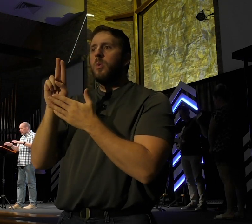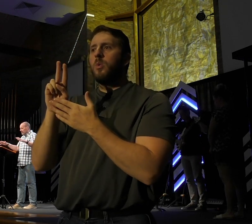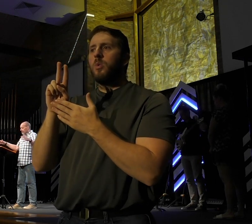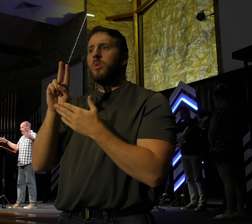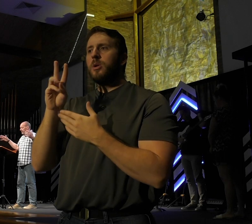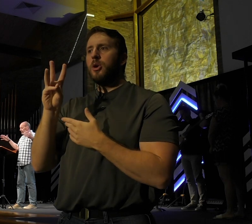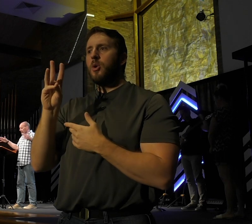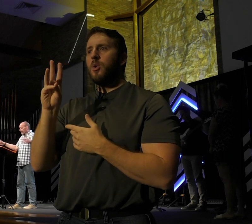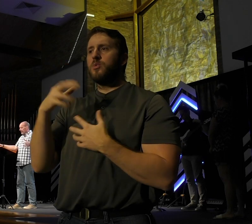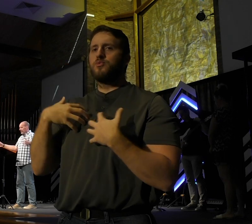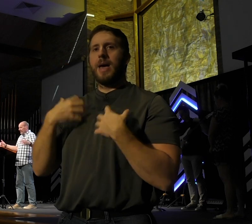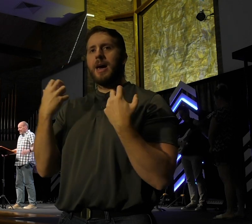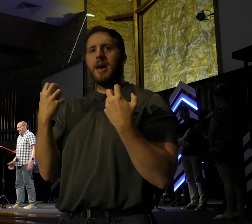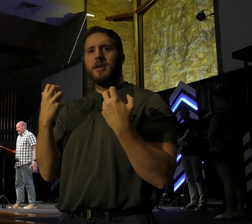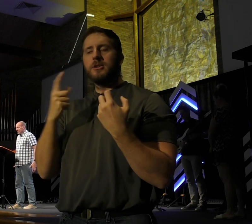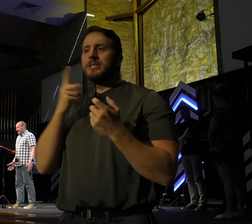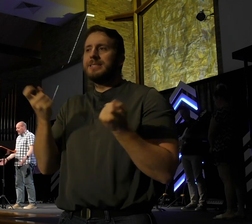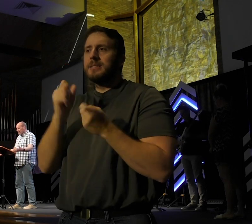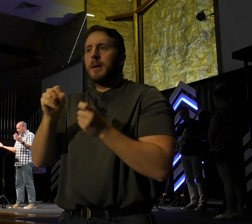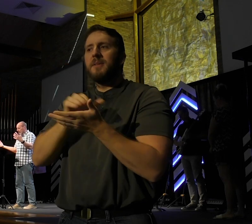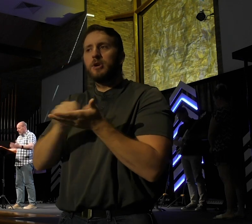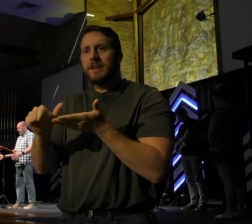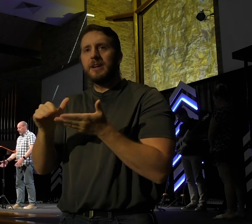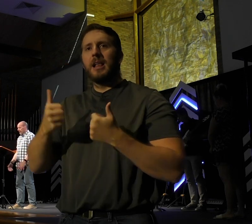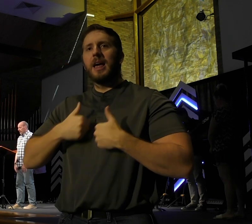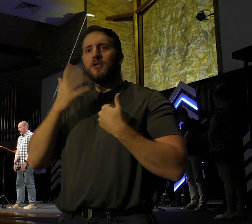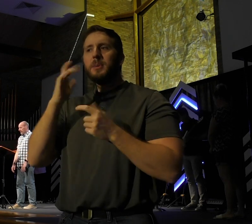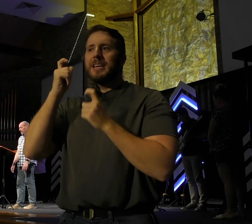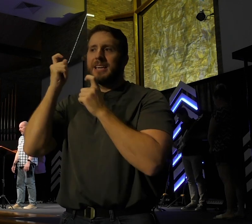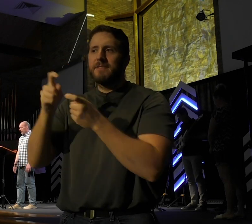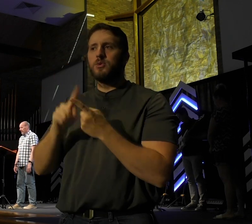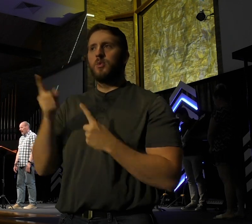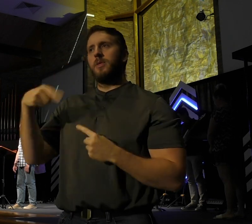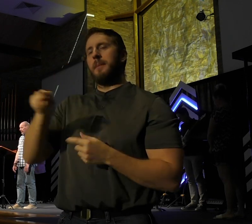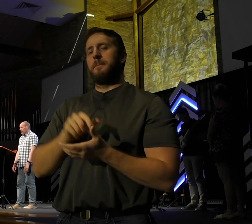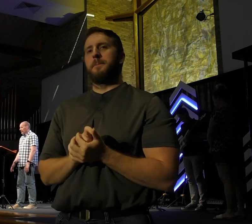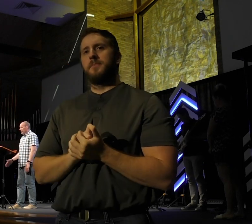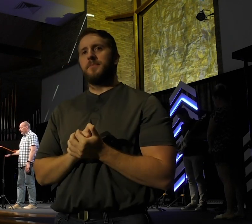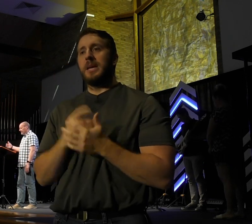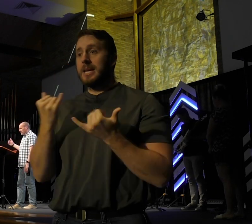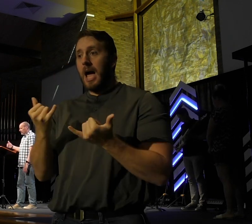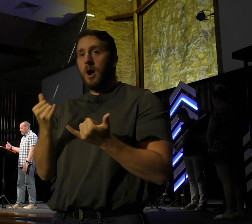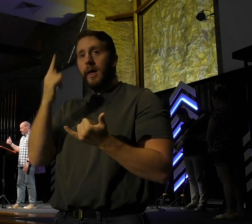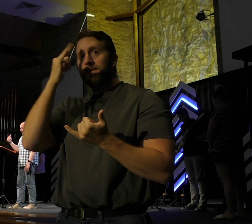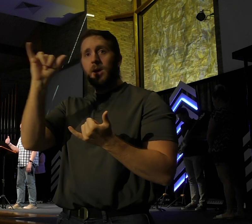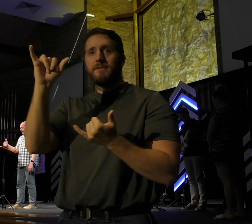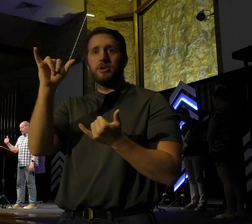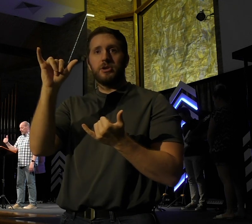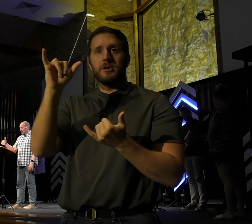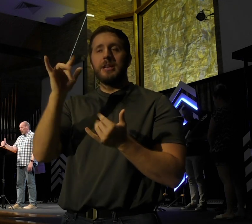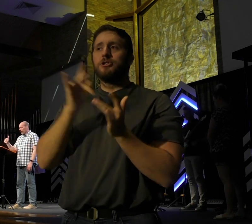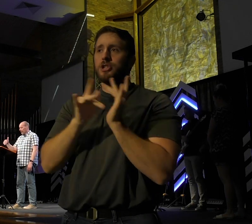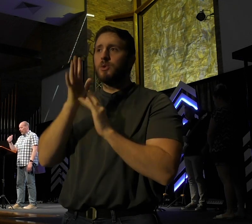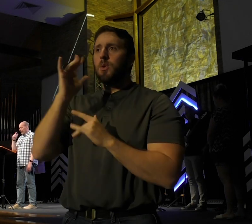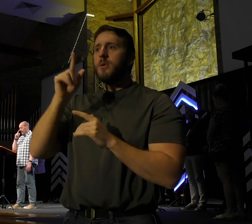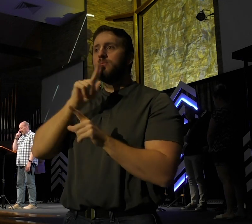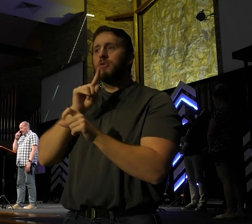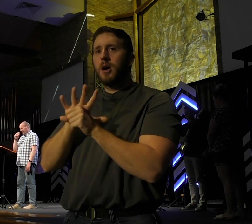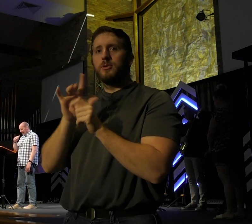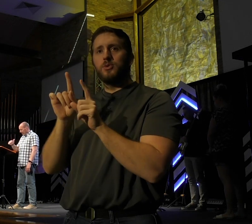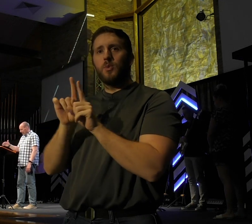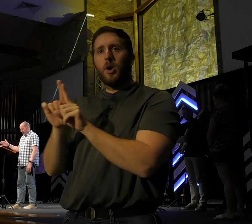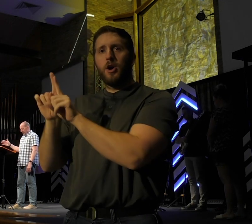that their sins can be forgiven, that life would be given to them now and forever, and that Jesus would promise to walk with